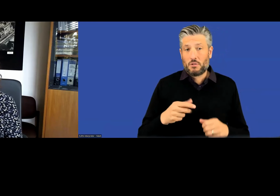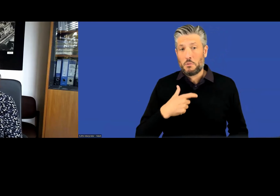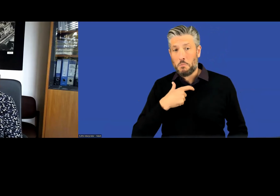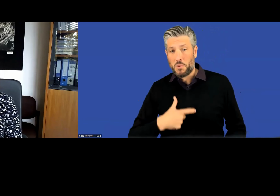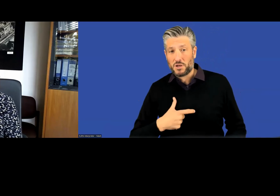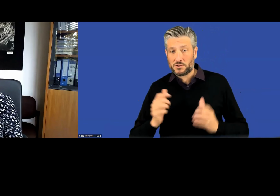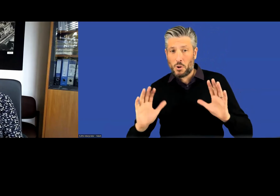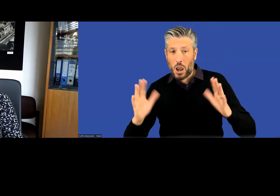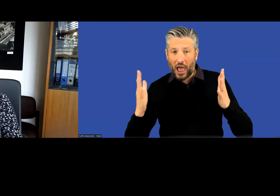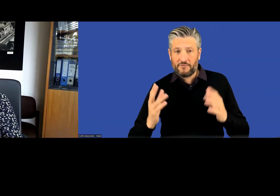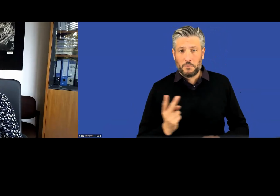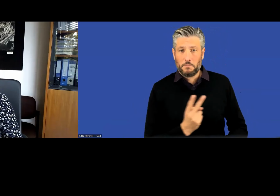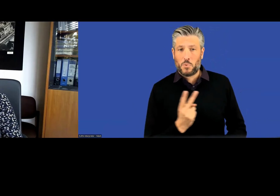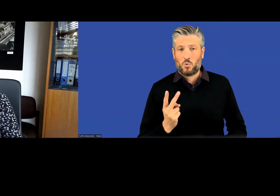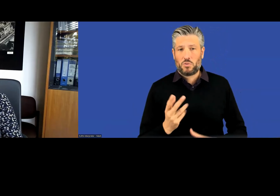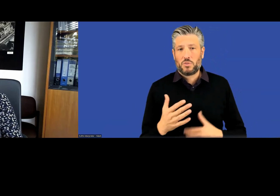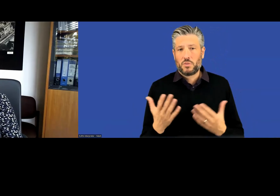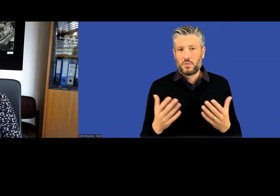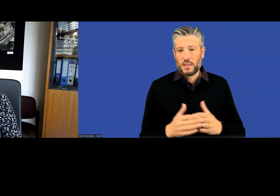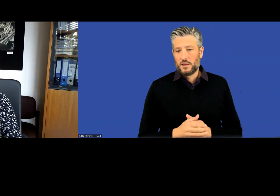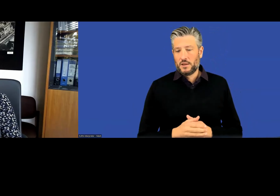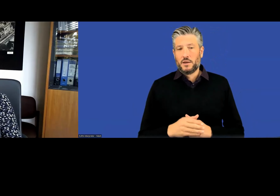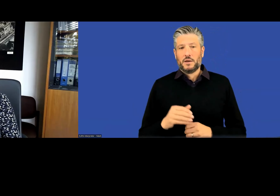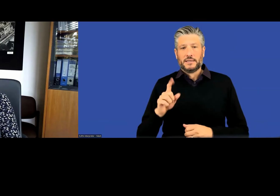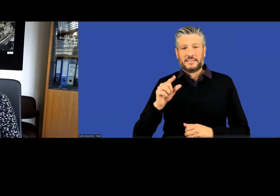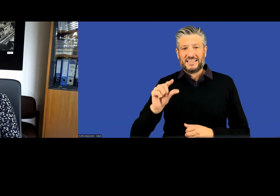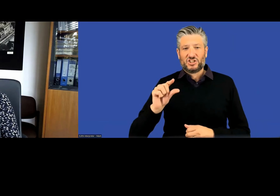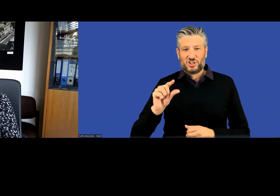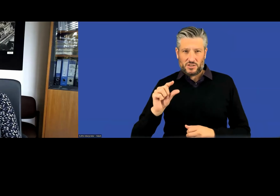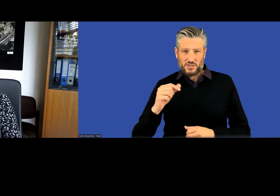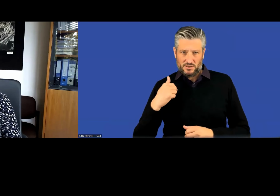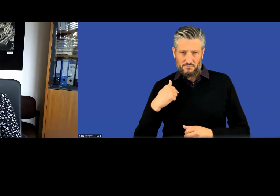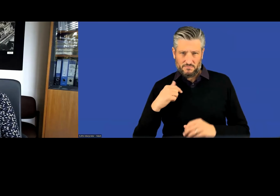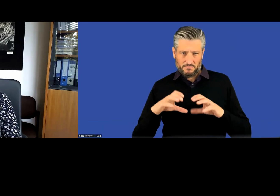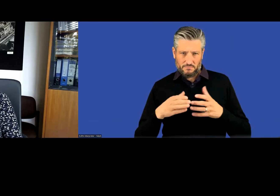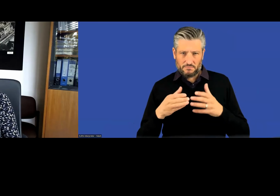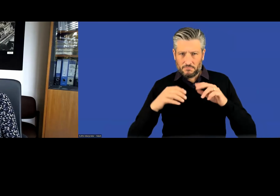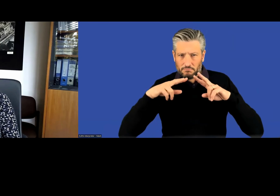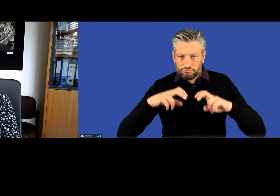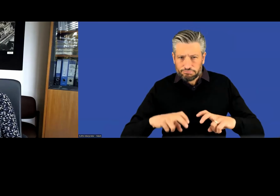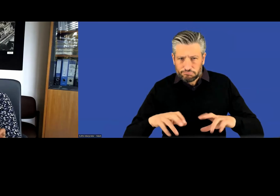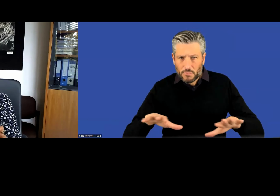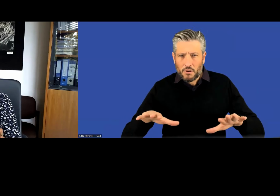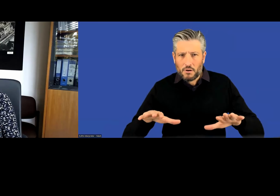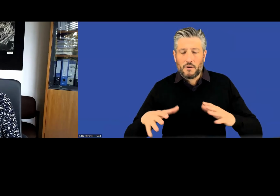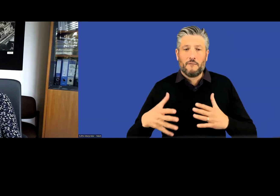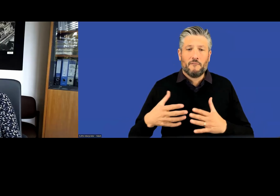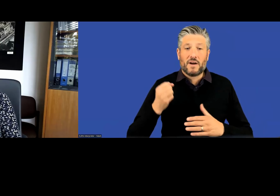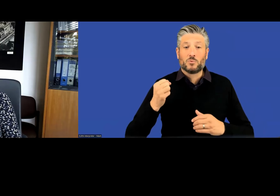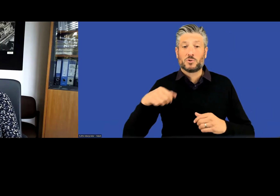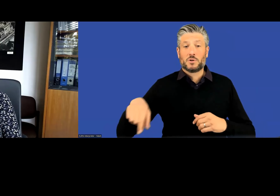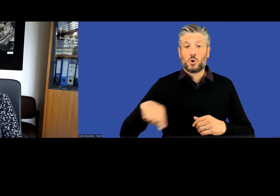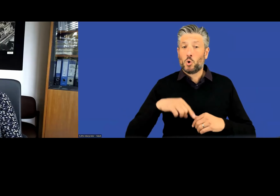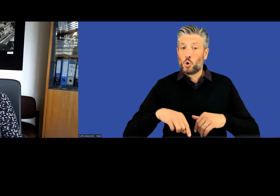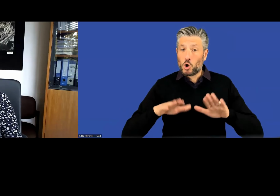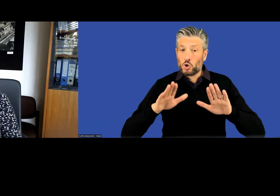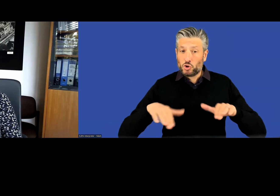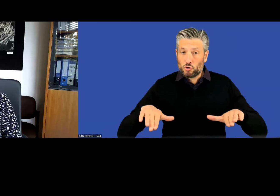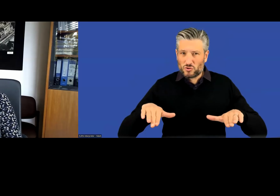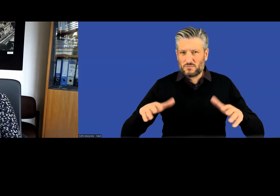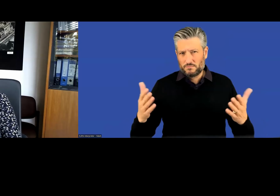recent research project, showed that over 5% of school-aged children in Europe, not adults, just school-aged children,